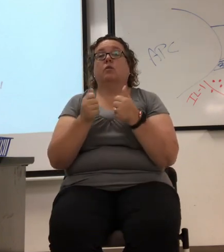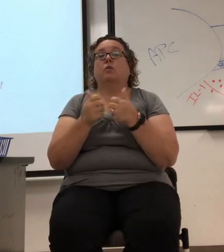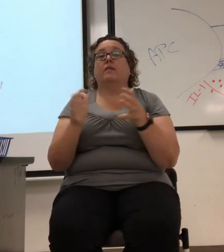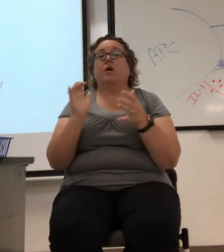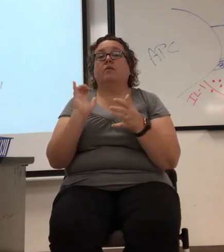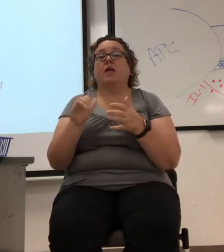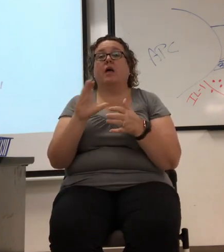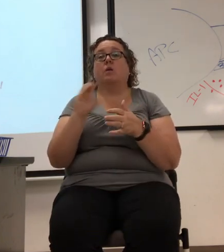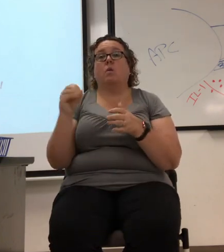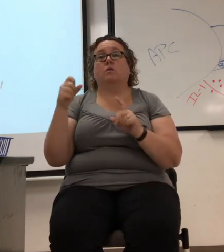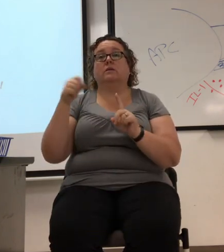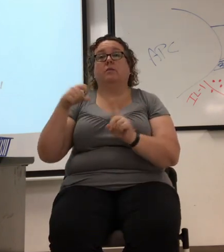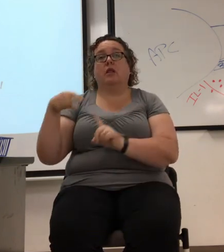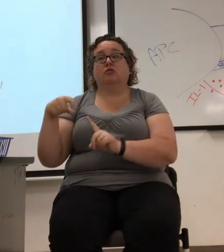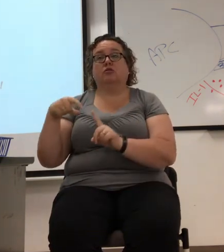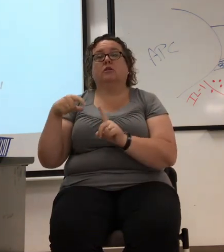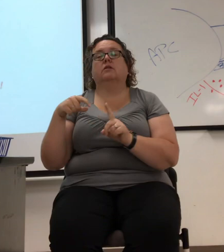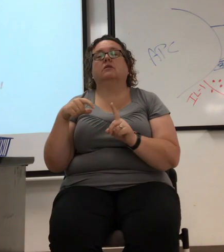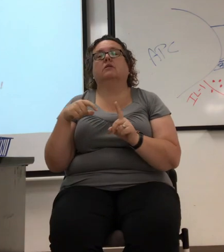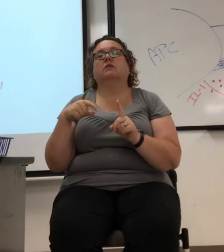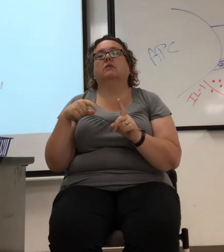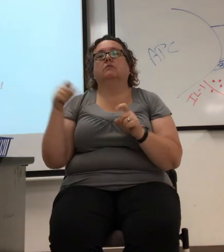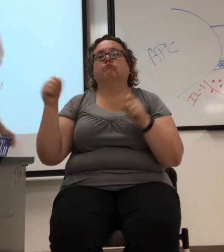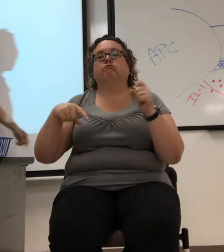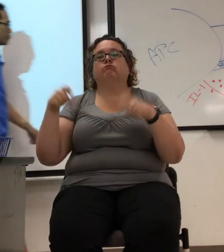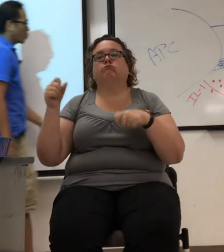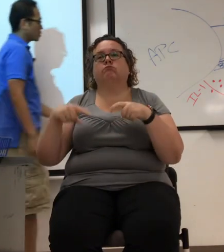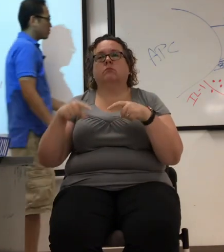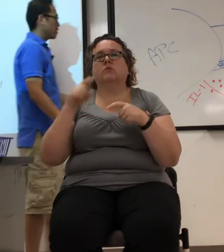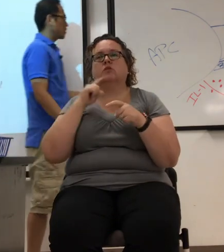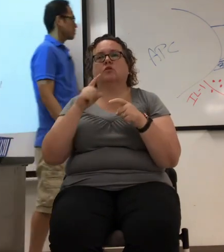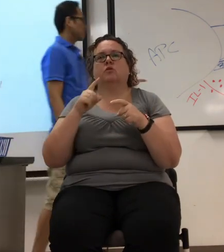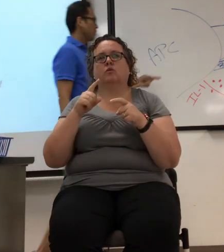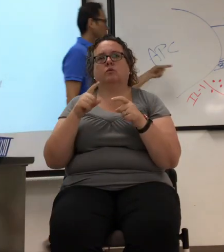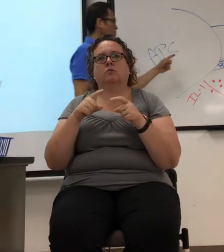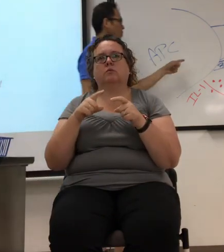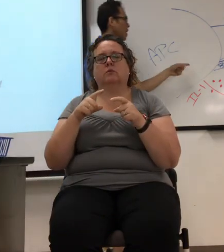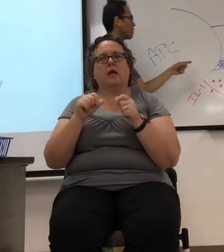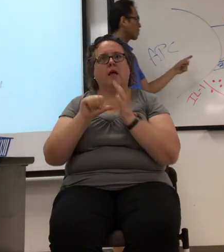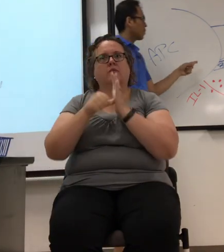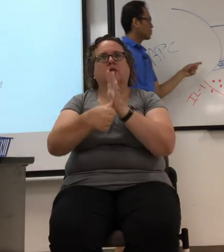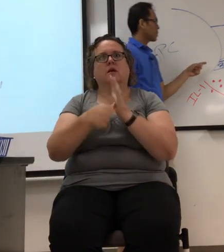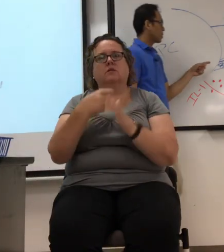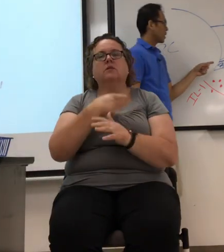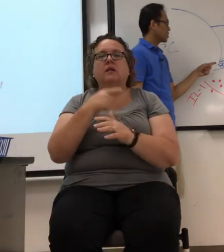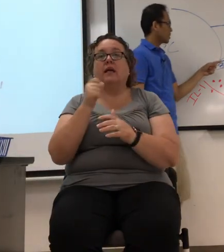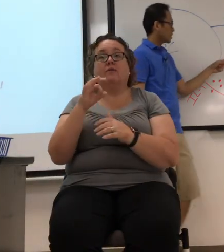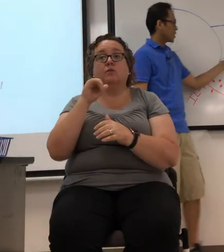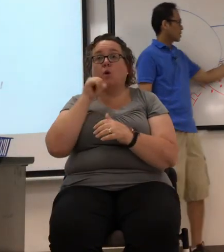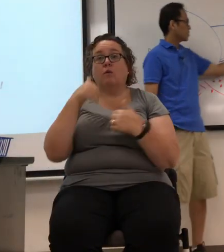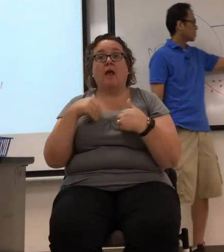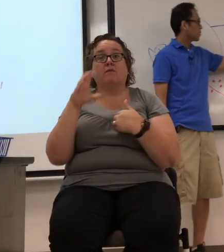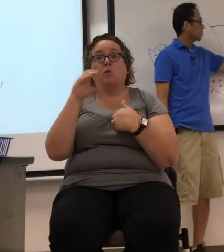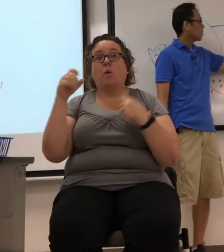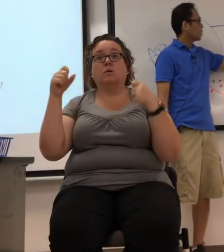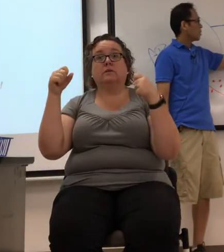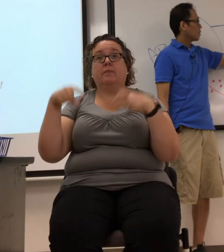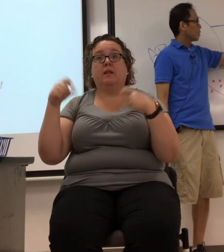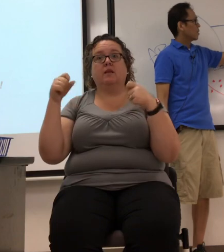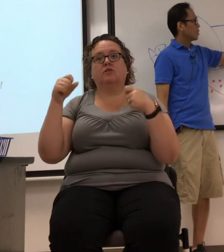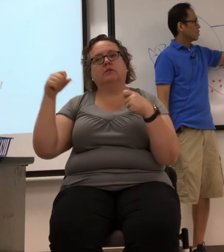this co-stimulation, to underscore the importance of this, if you don't have co-stimulation, that second